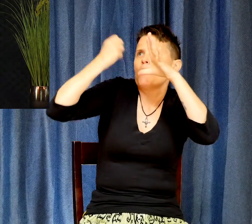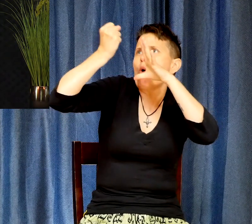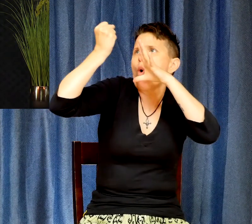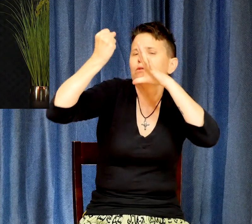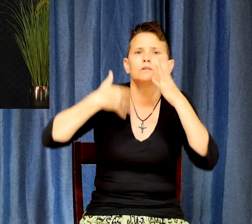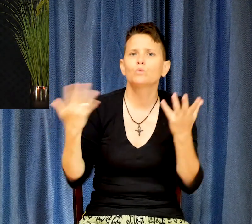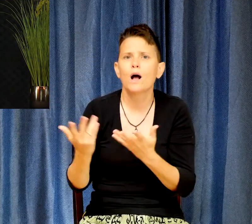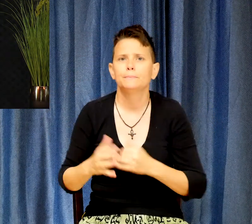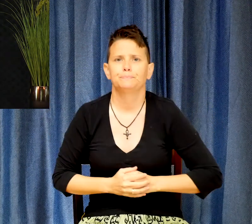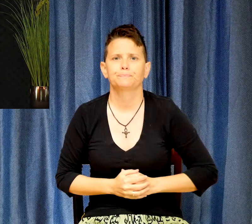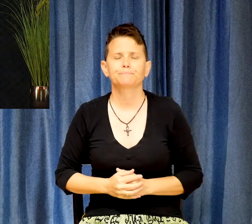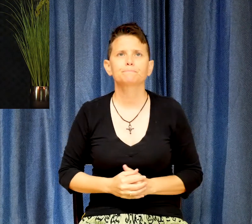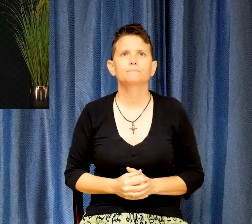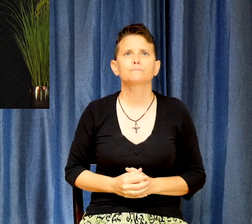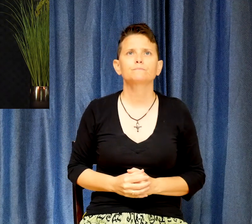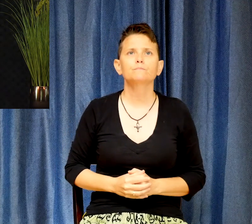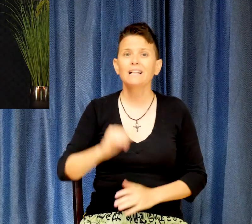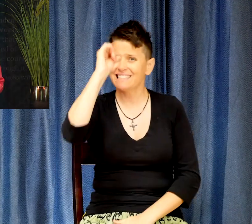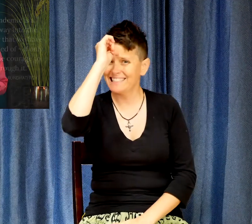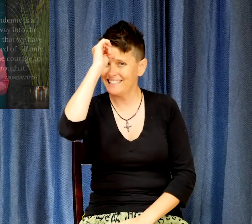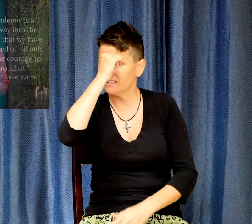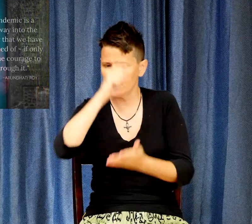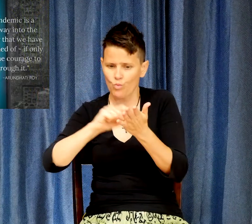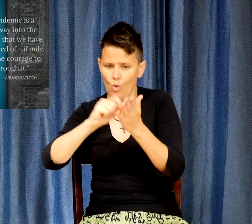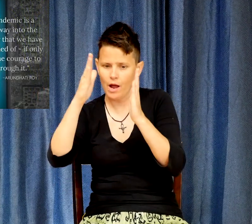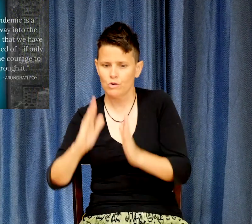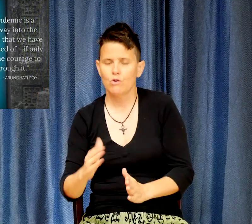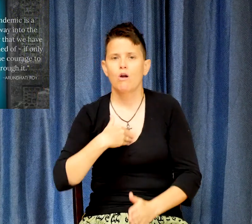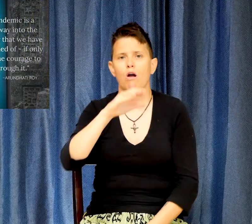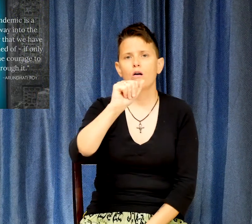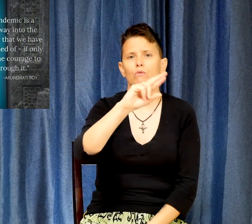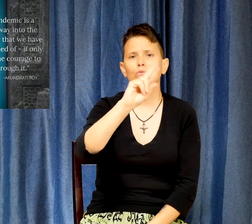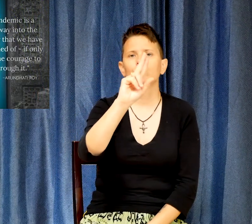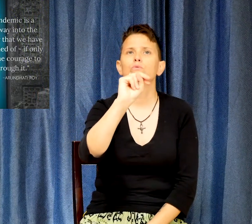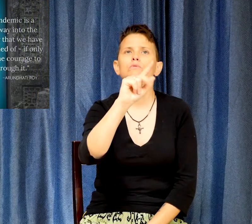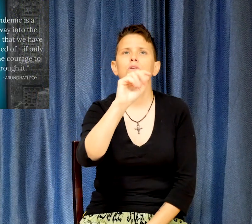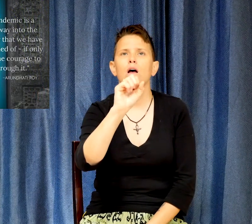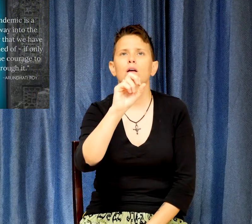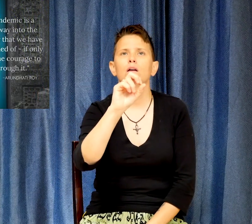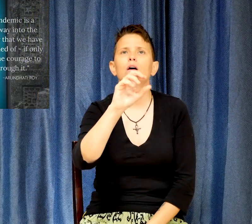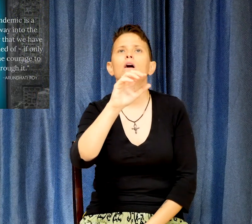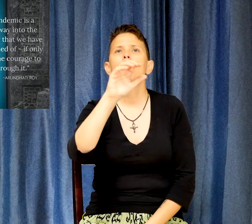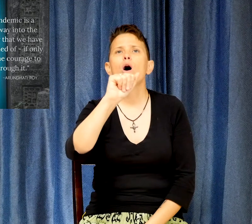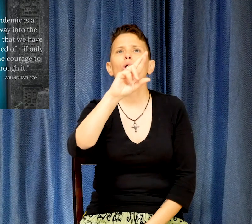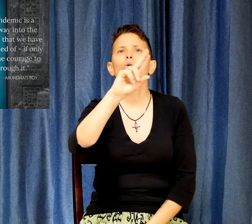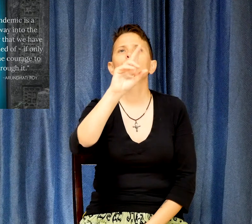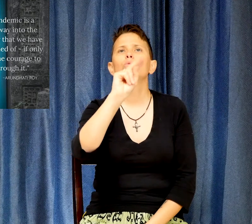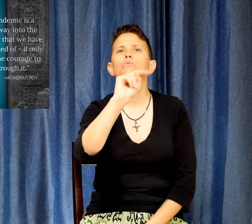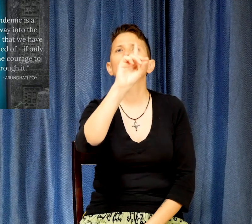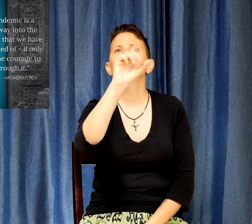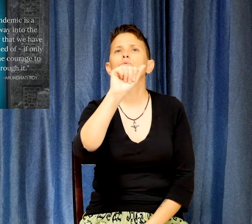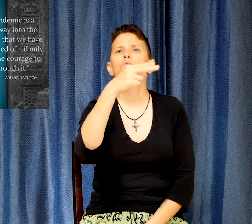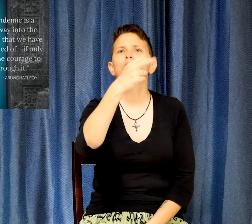Indian author Arundhati Roy talks about this in her writing, and she says that